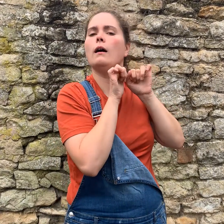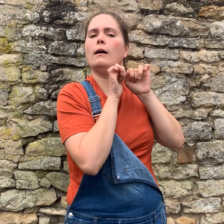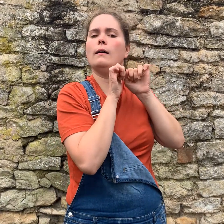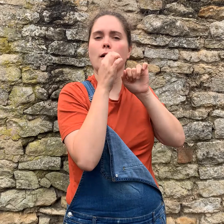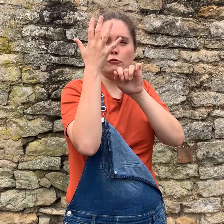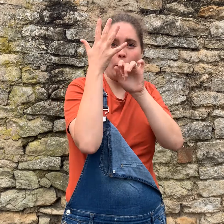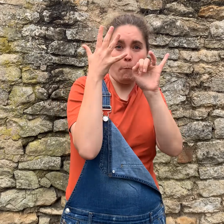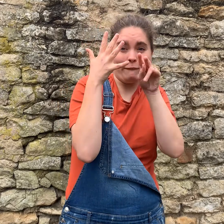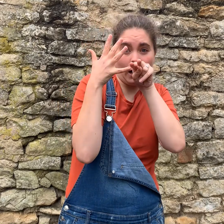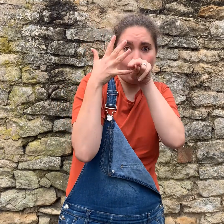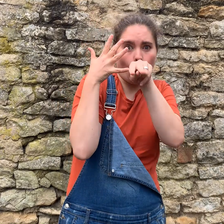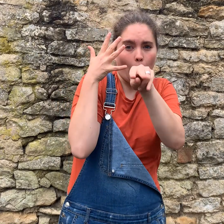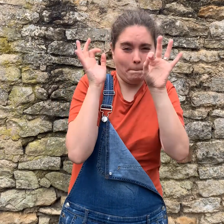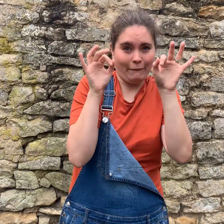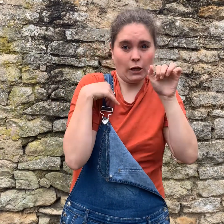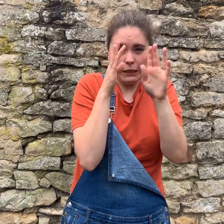the branches of a tree.